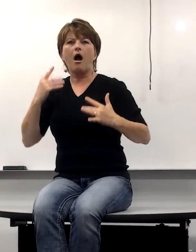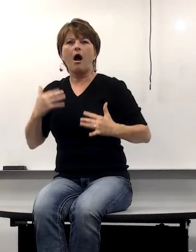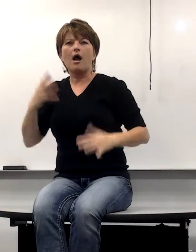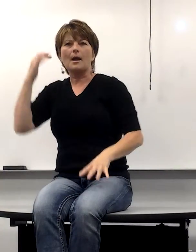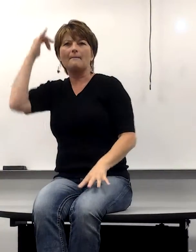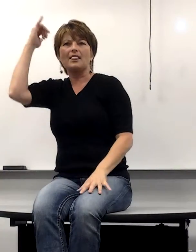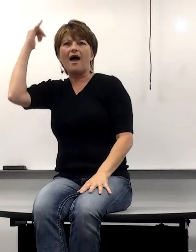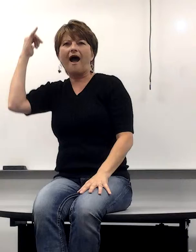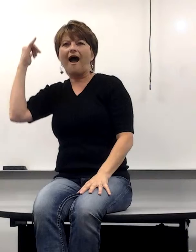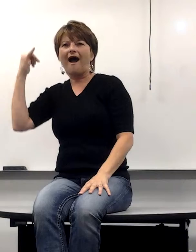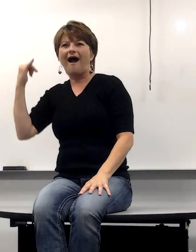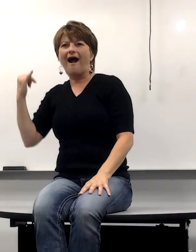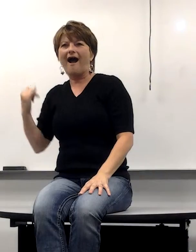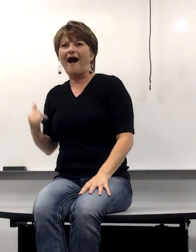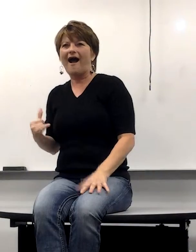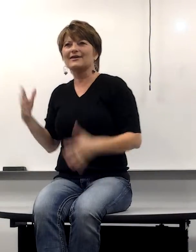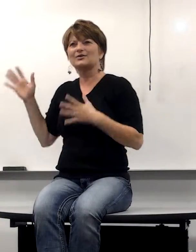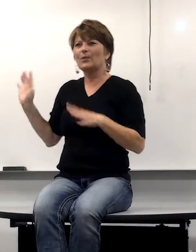And I'm coming in.